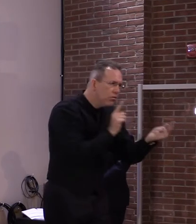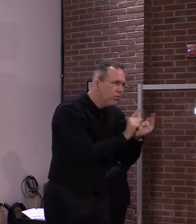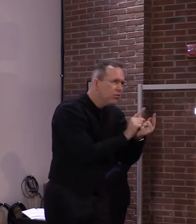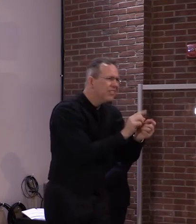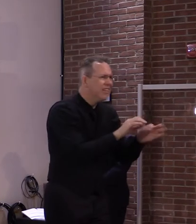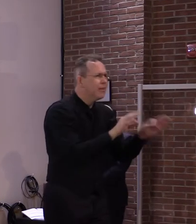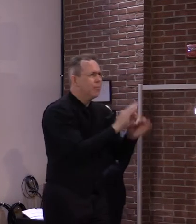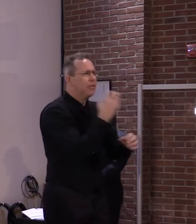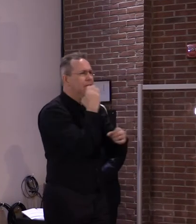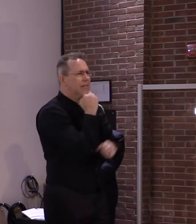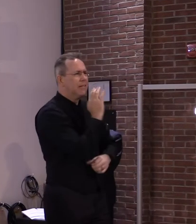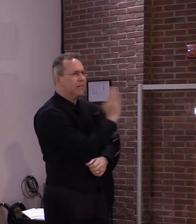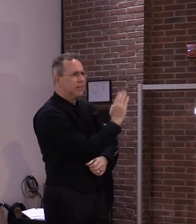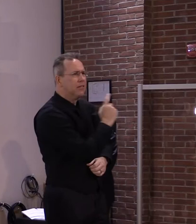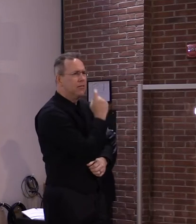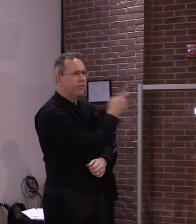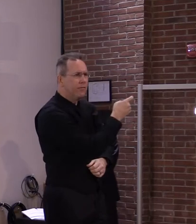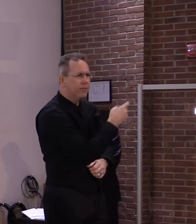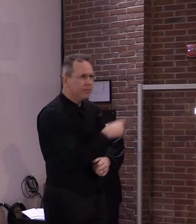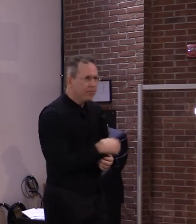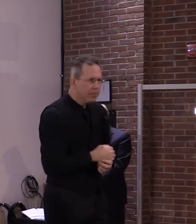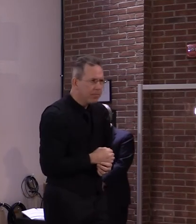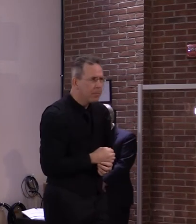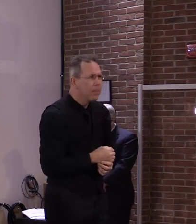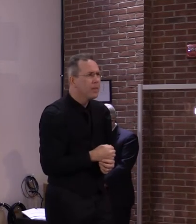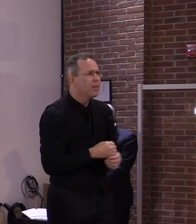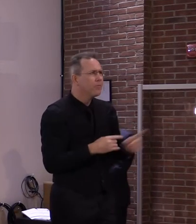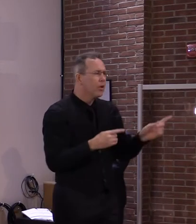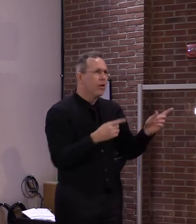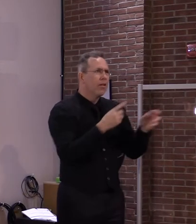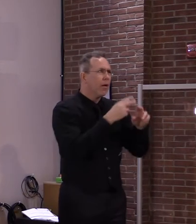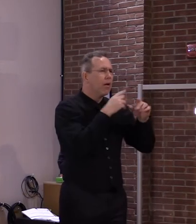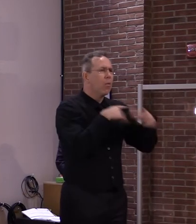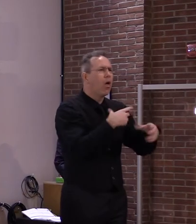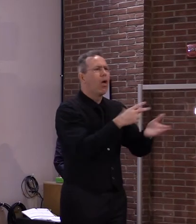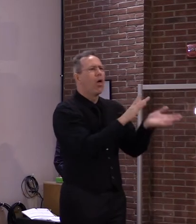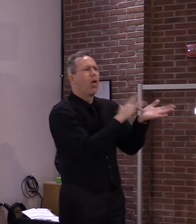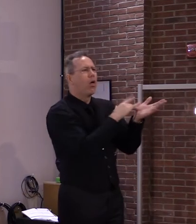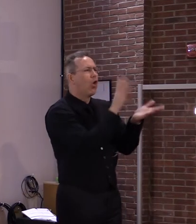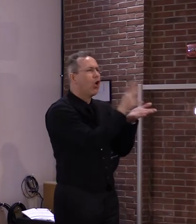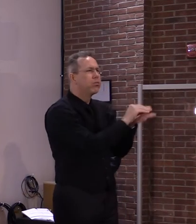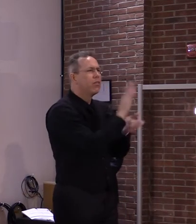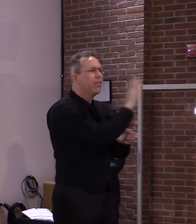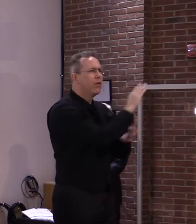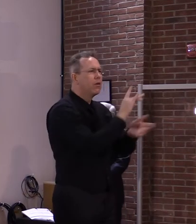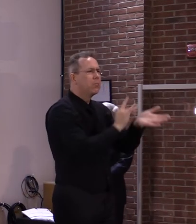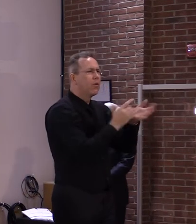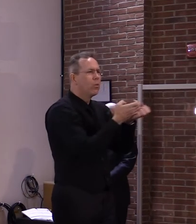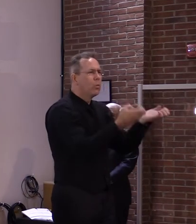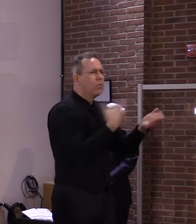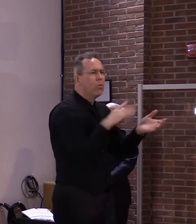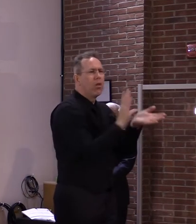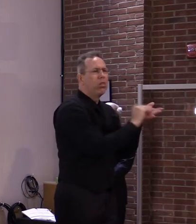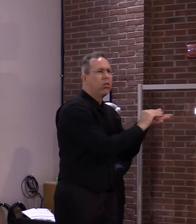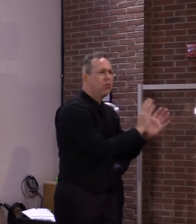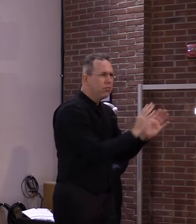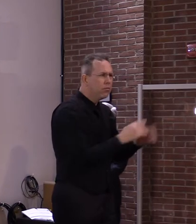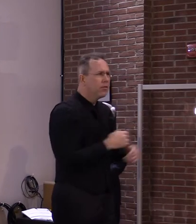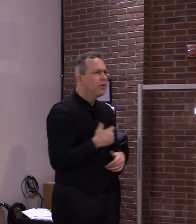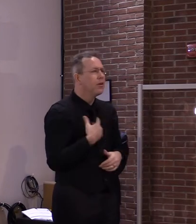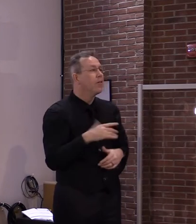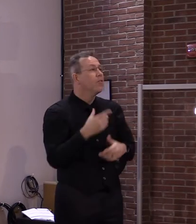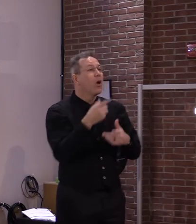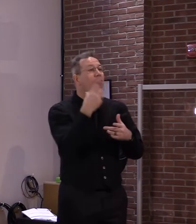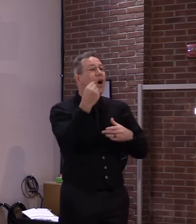would be the highest risk and it's probably not essential for most people to walk around with an n95 mask